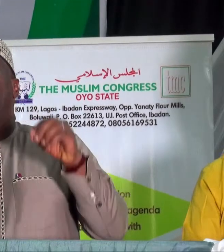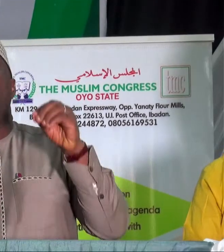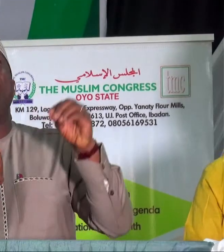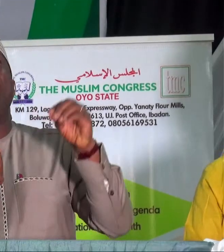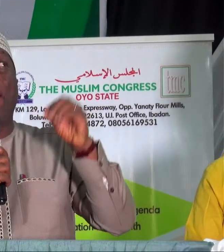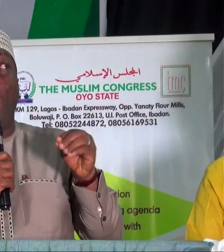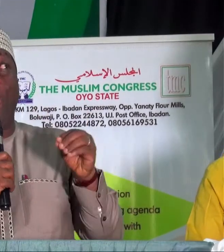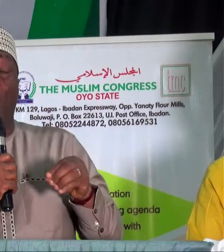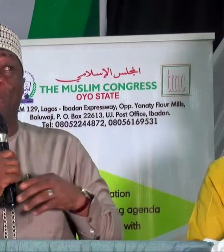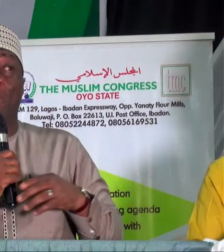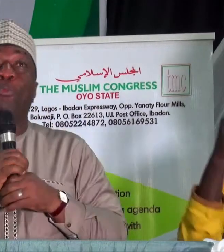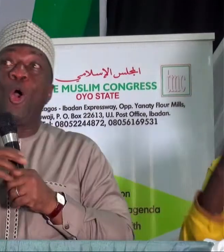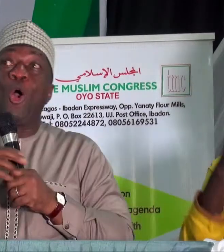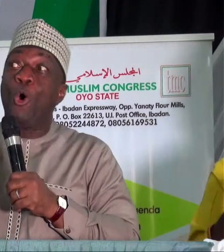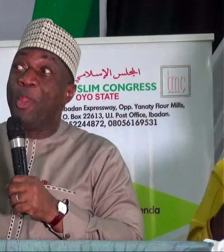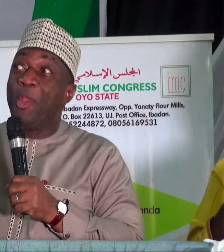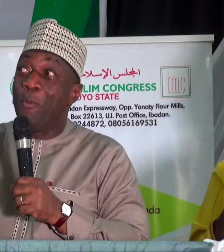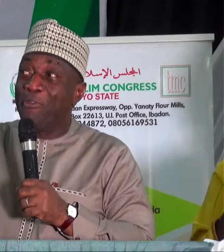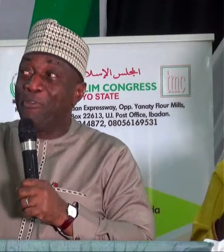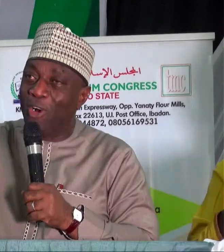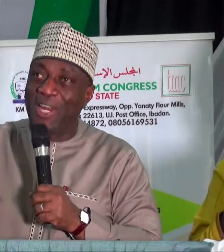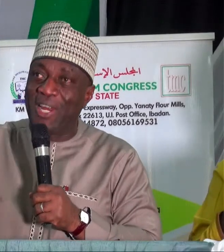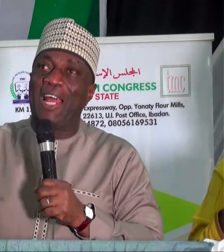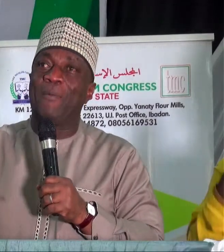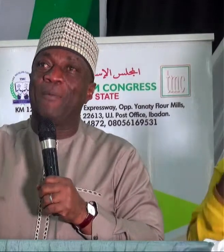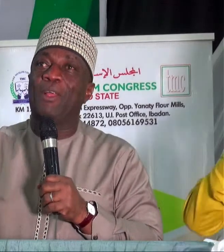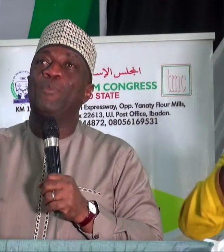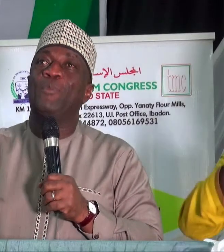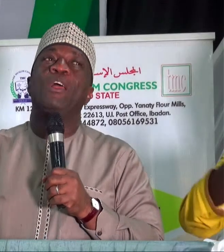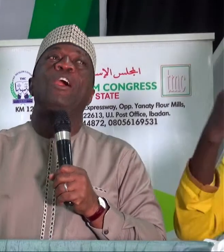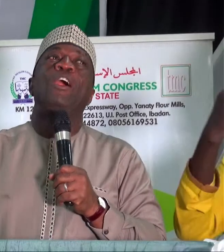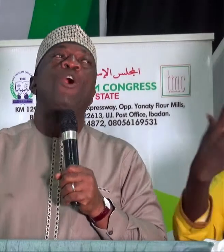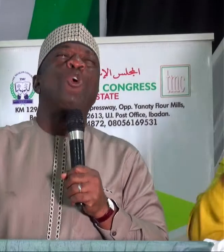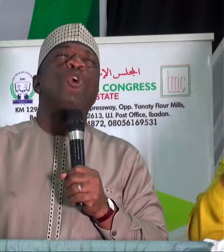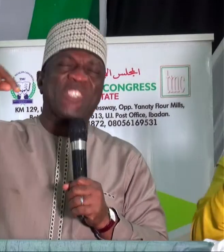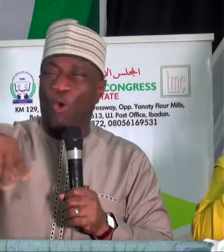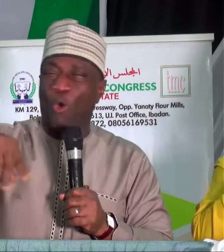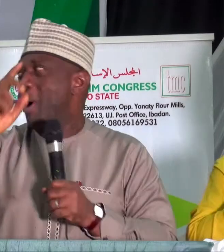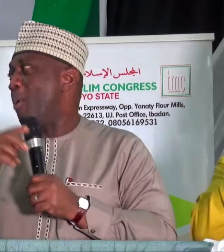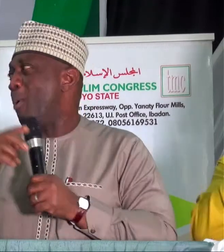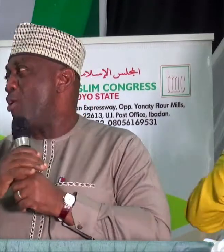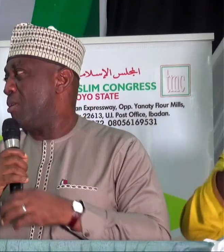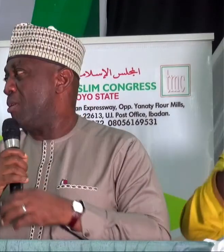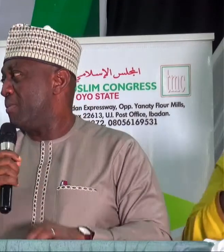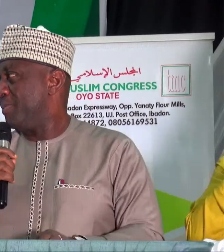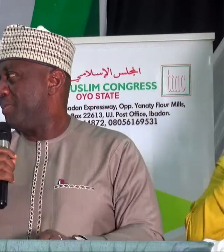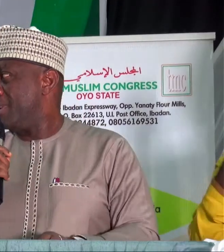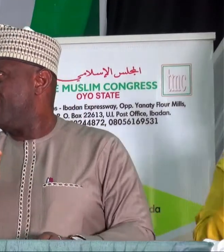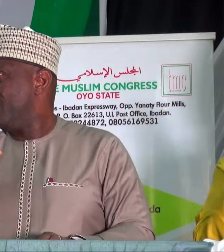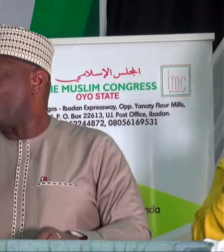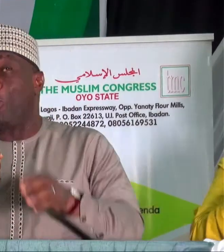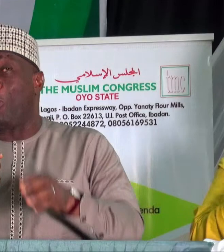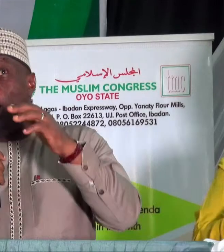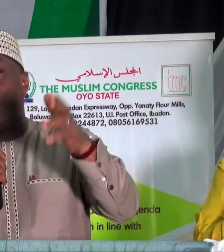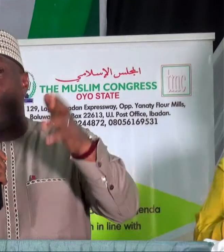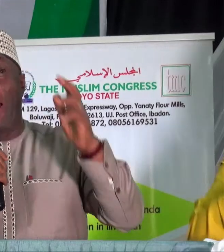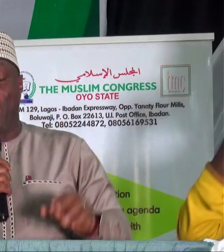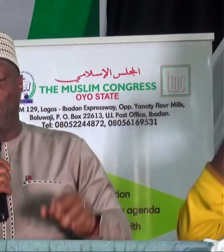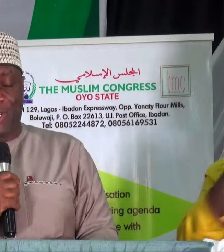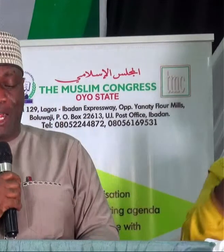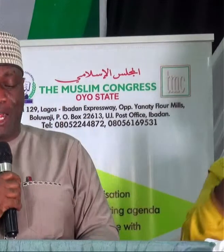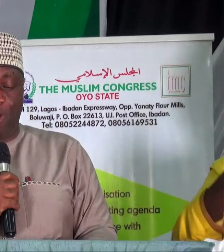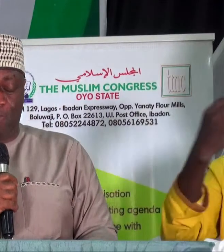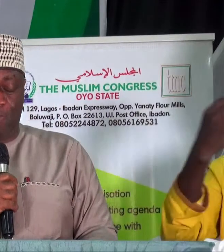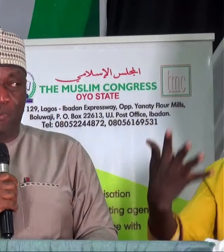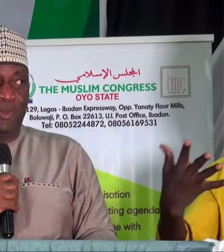téèyàn bá dẹ̀ pọ̀ tí púpọ̀ yẹn ò wà functional ó san kó má pọ̀ ju kó pọ̀ tí ó wà functional